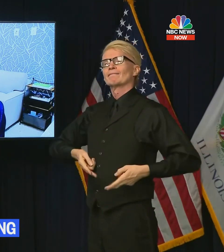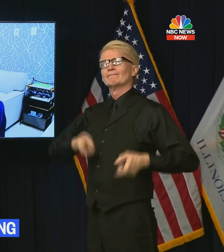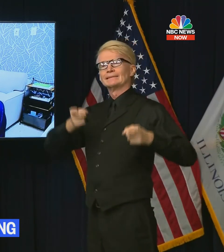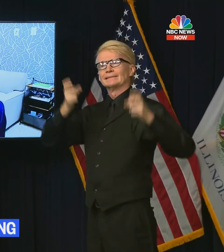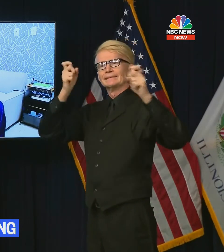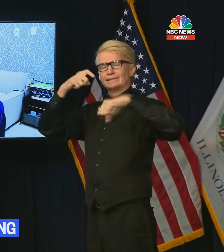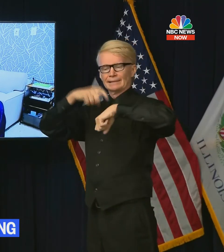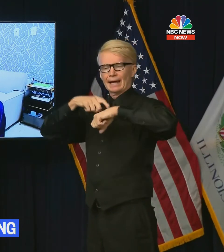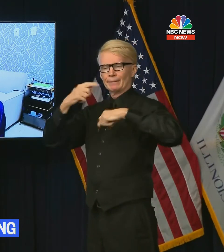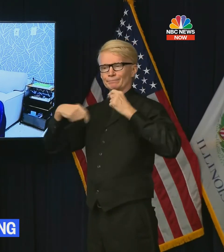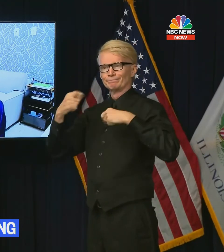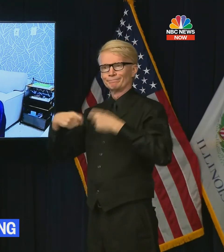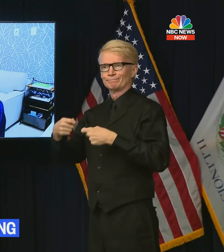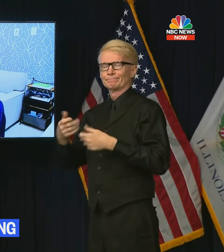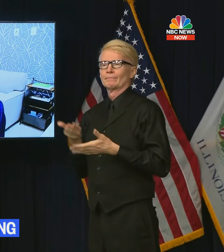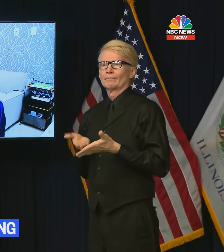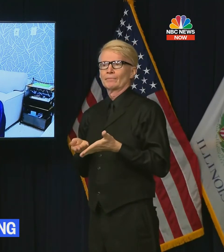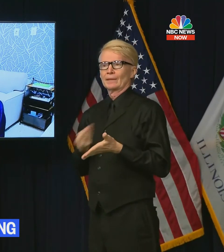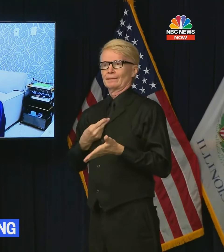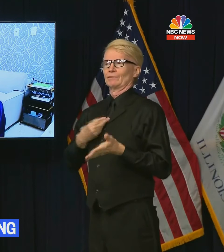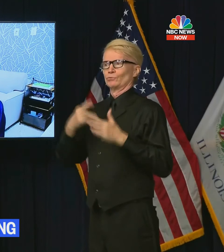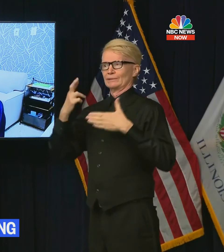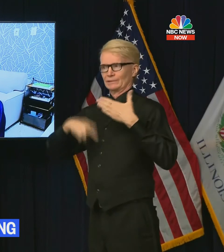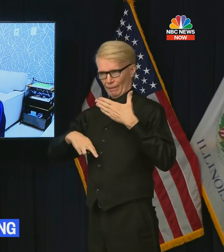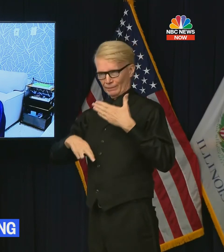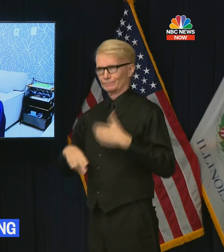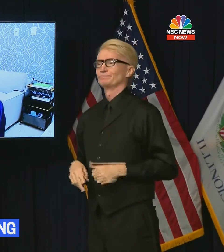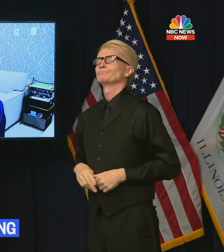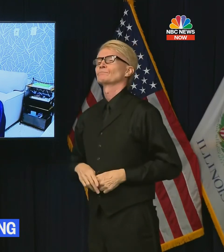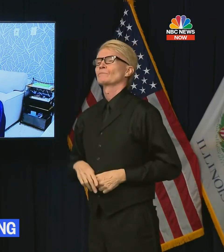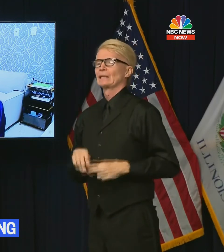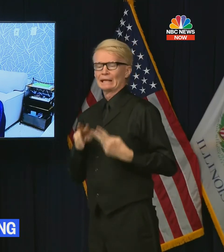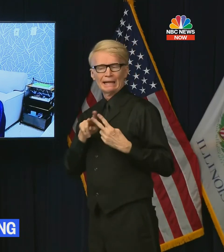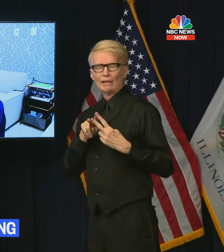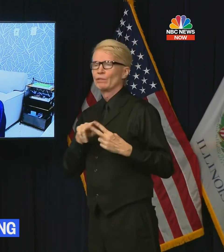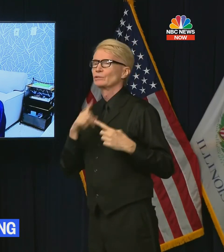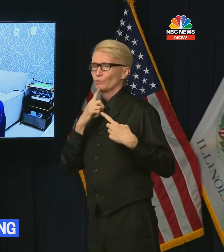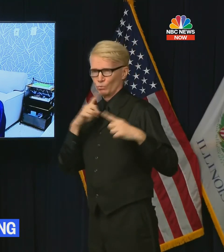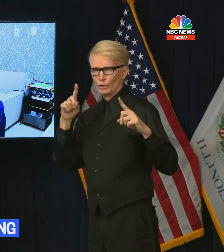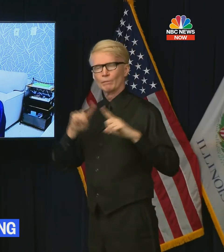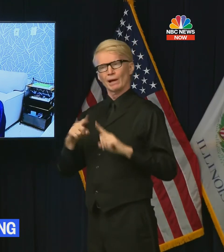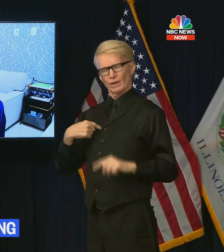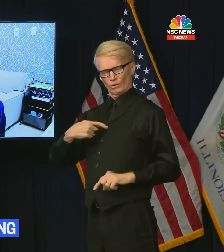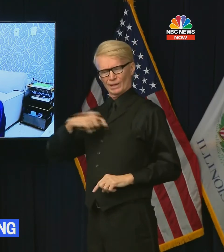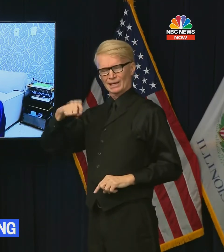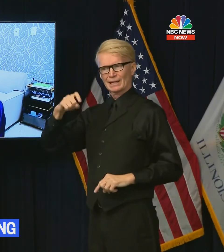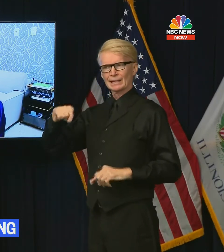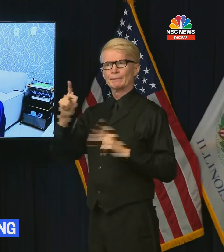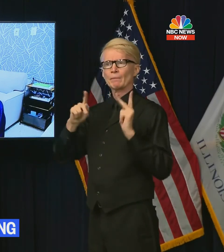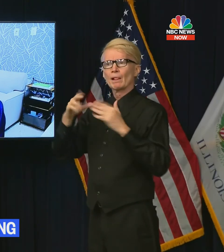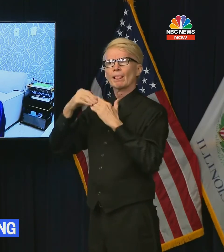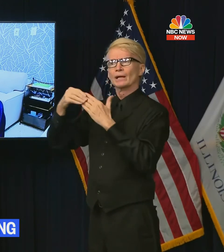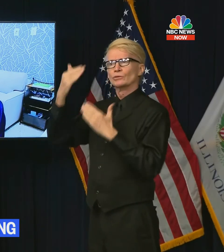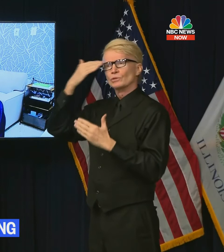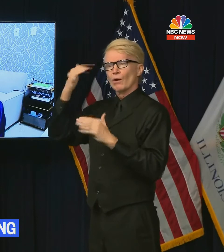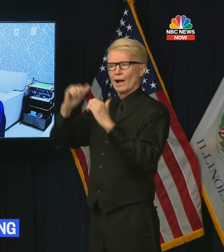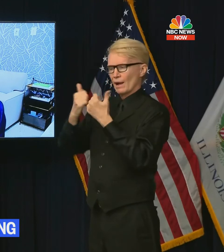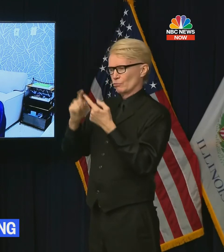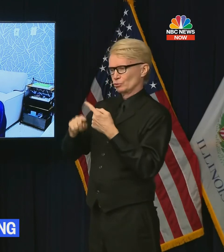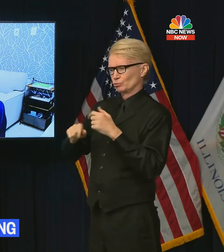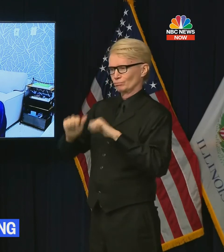time and rapidity, either strategy can work, but we've needed leaders around the country to sort of show and